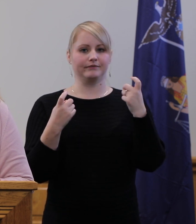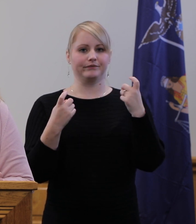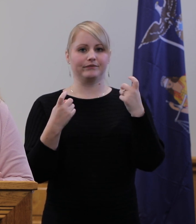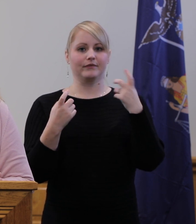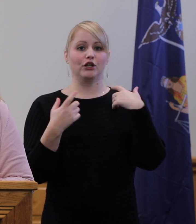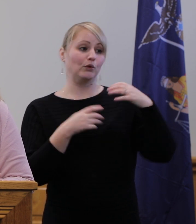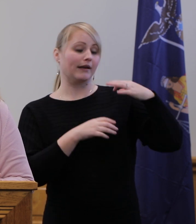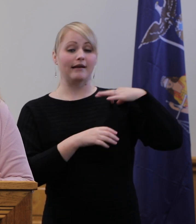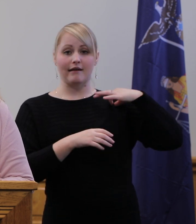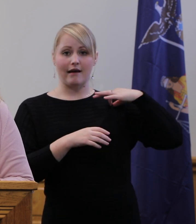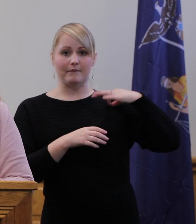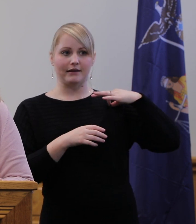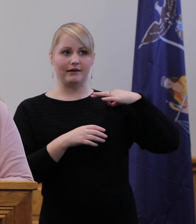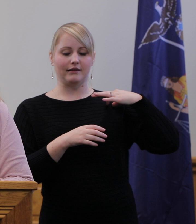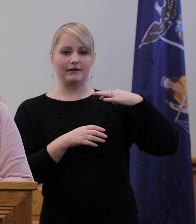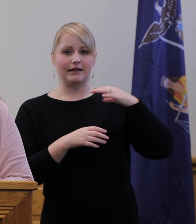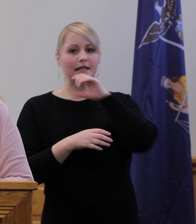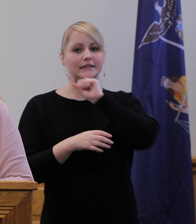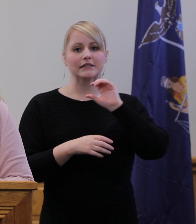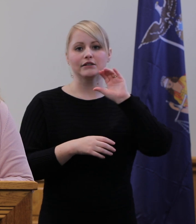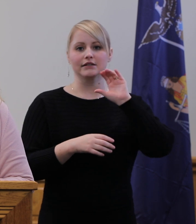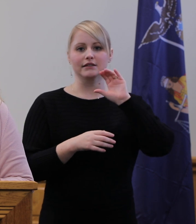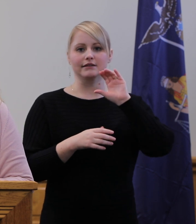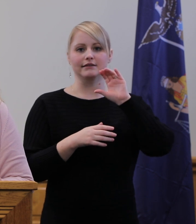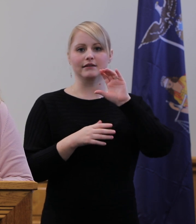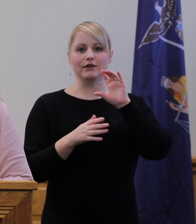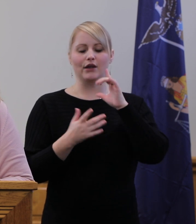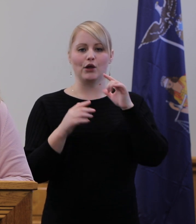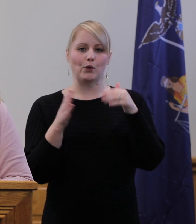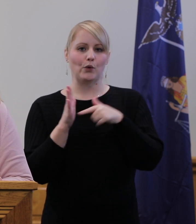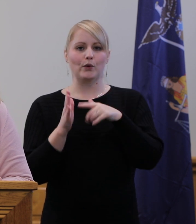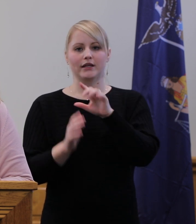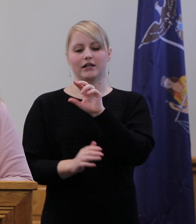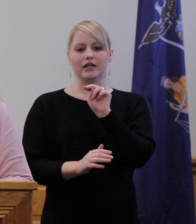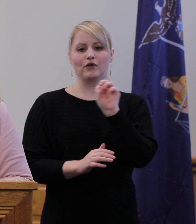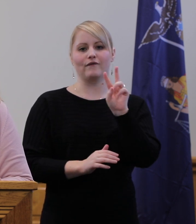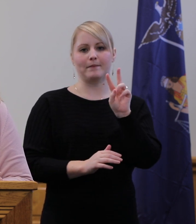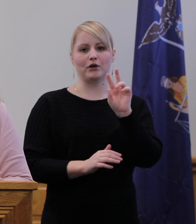for the Aging no later than Friday, November 13th on the main line at